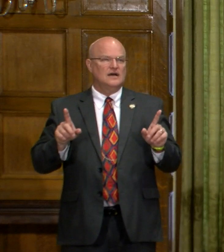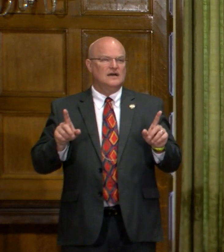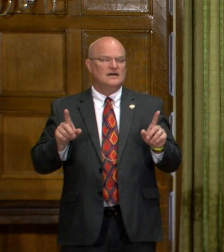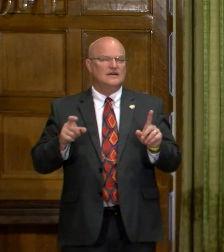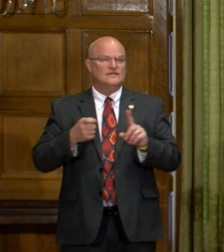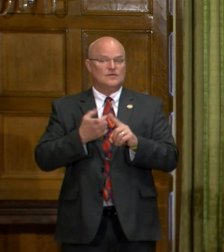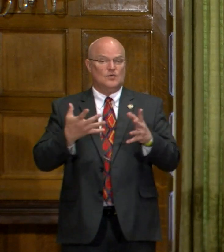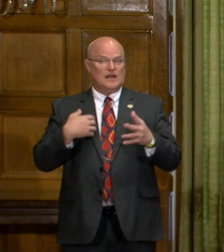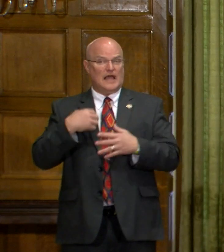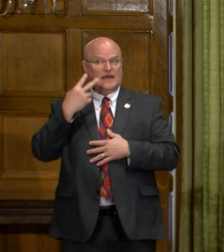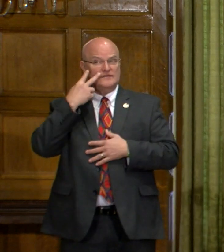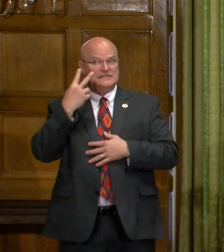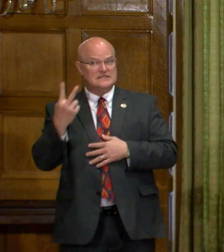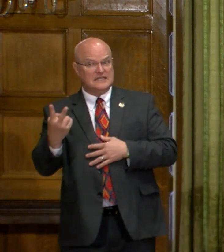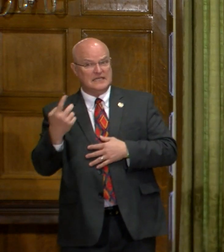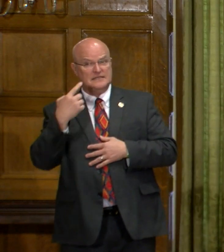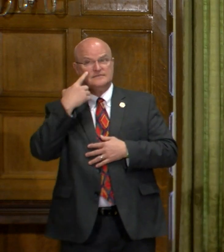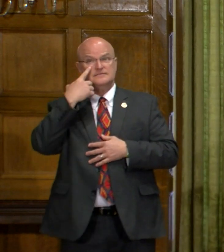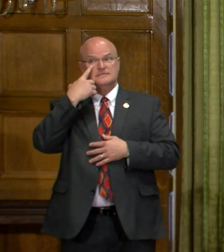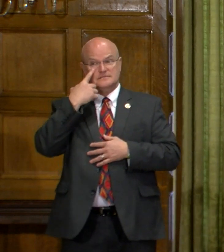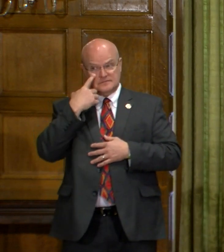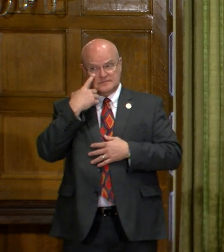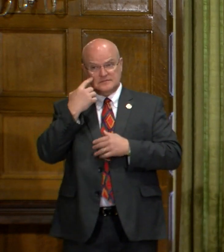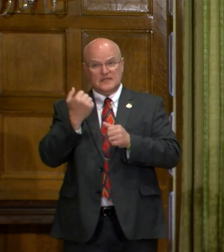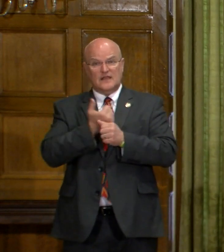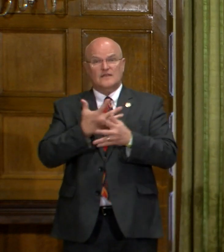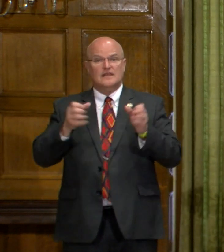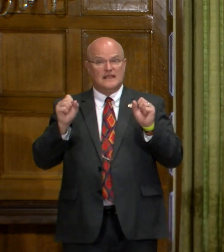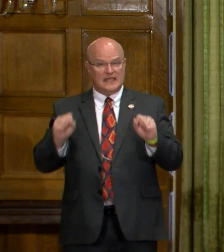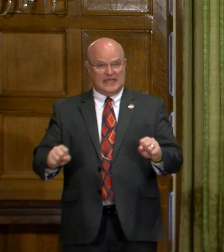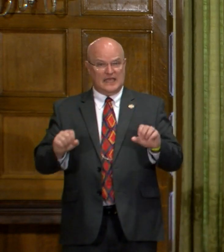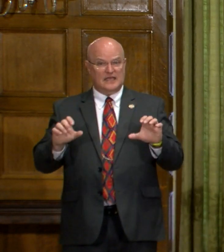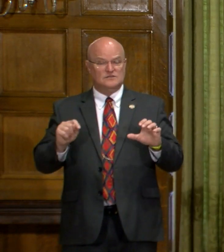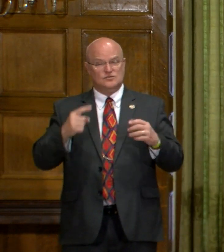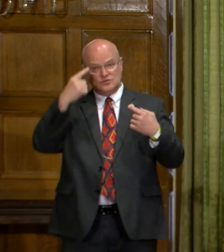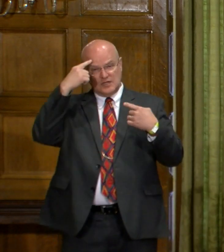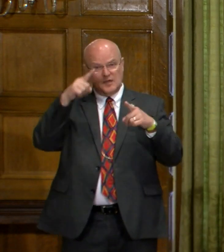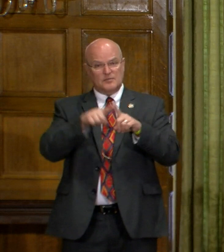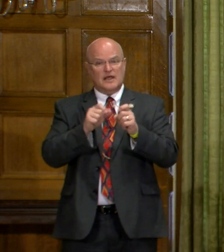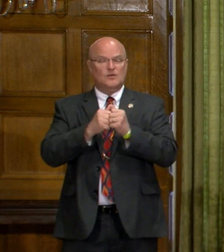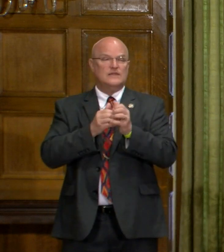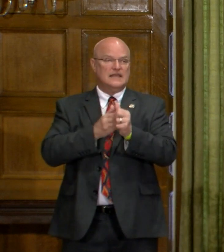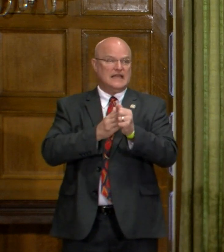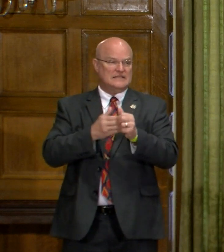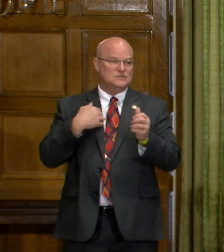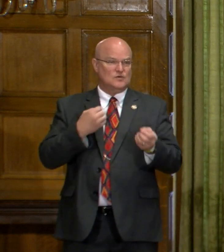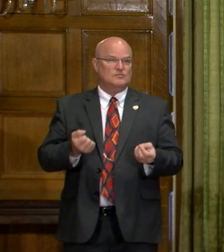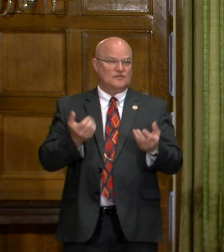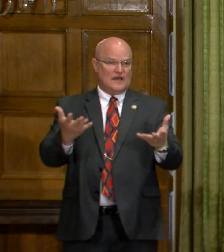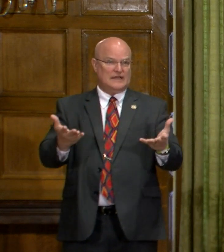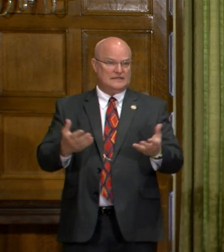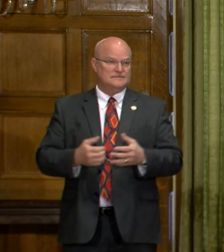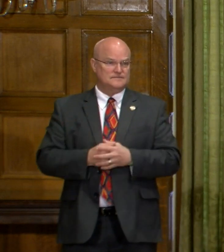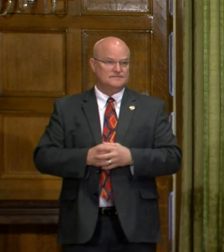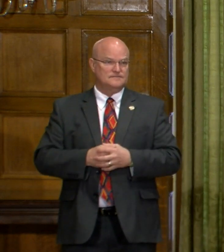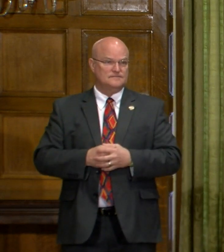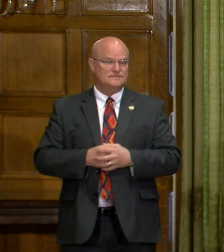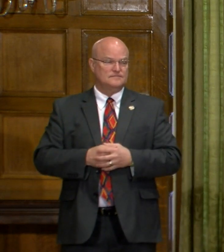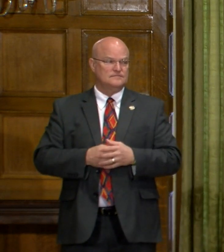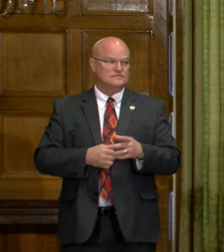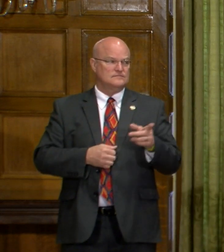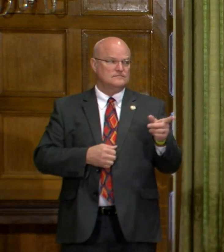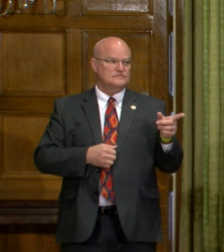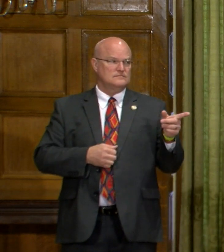from what I've seen, they're doing every effort that they can to comply with the guidance that we've provided. When